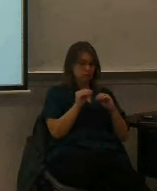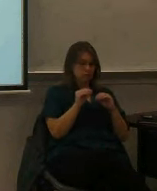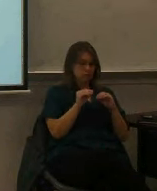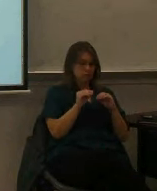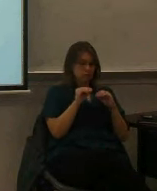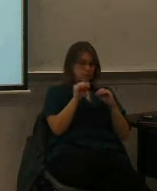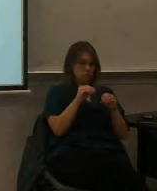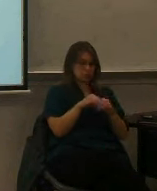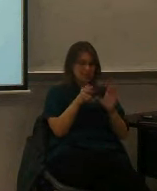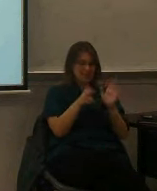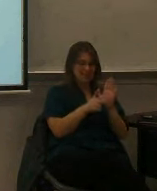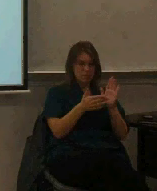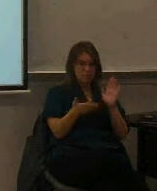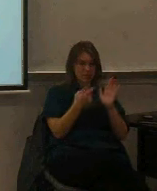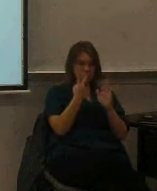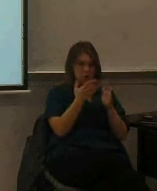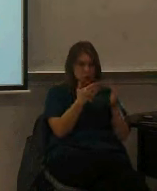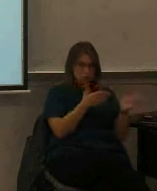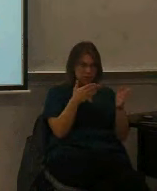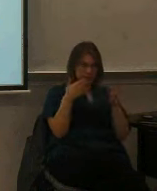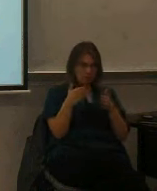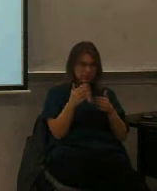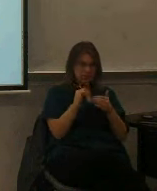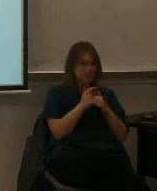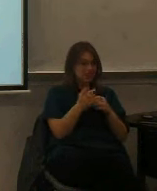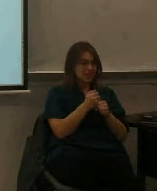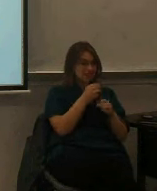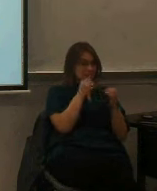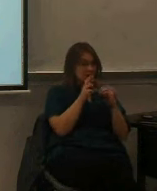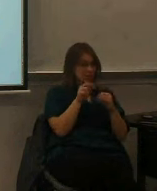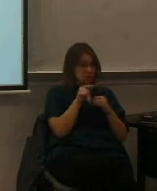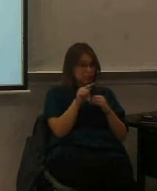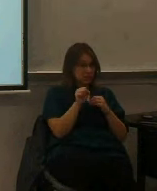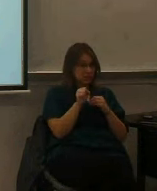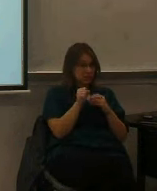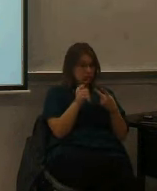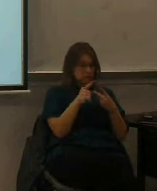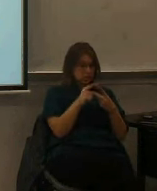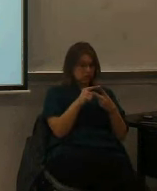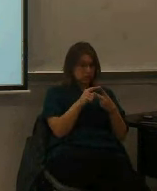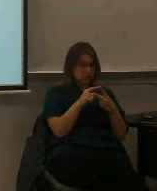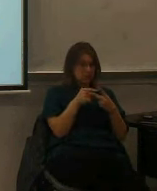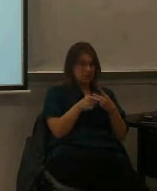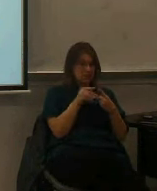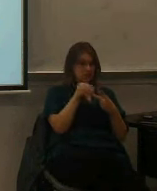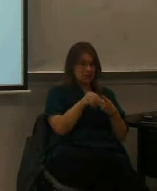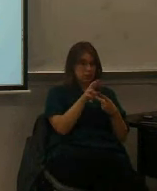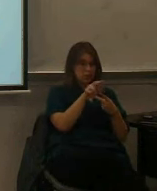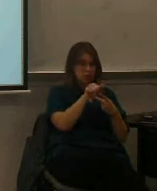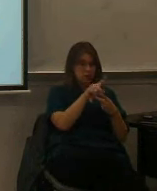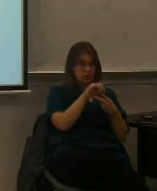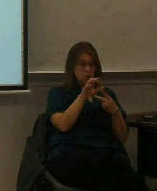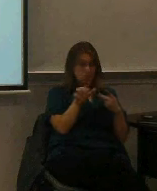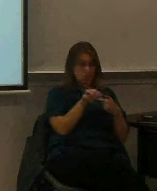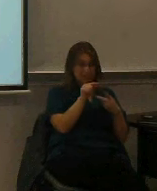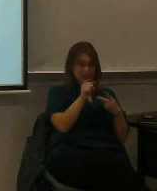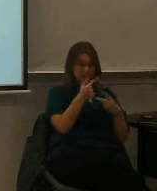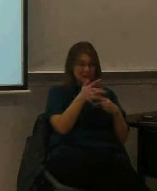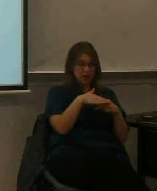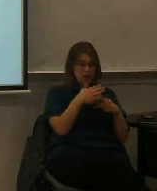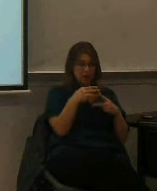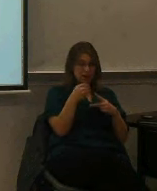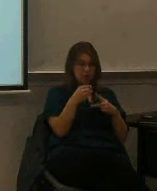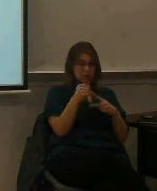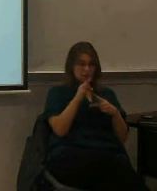can label things two ways, and this is how they get these feeding rates. One thing they'll do is they'll put a radioactive tag on the outside